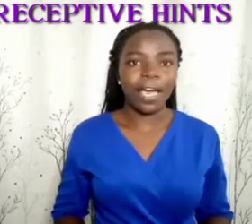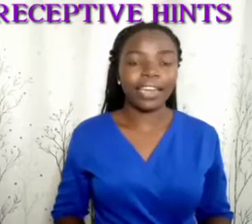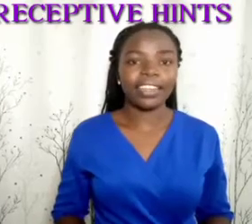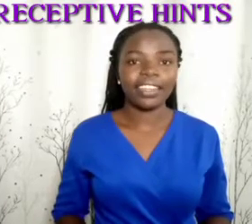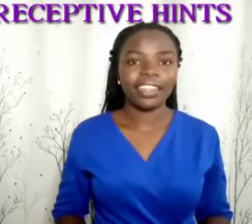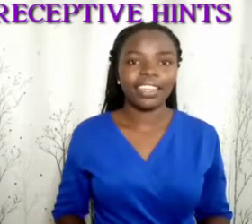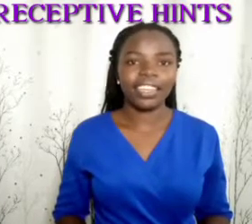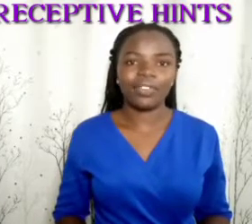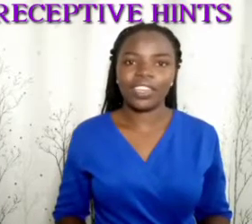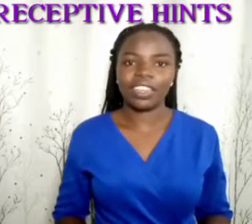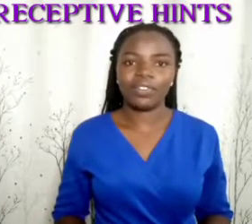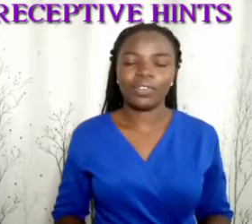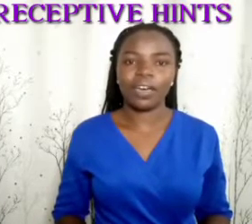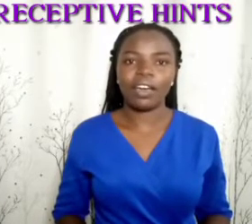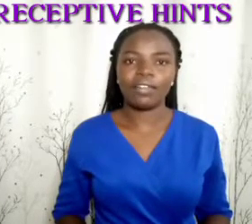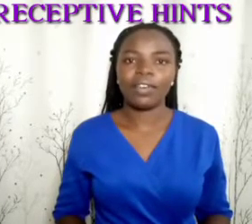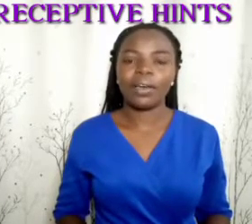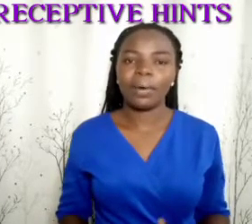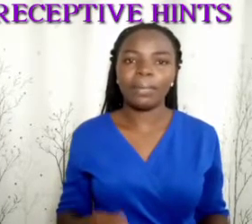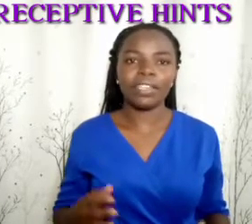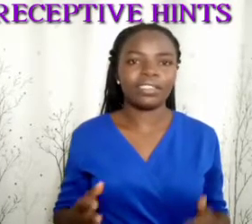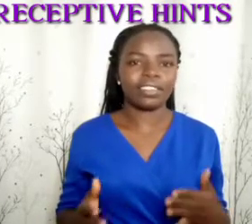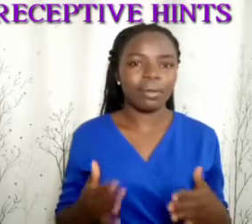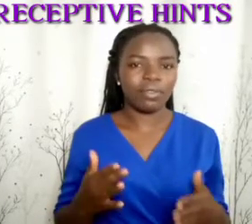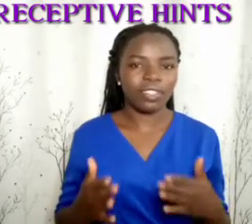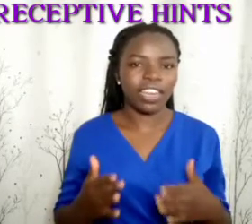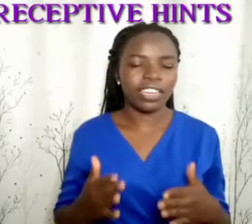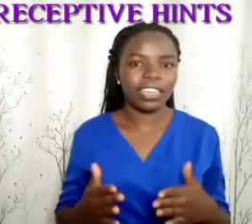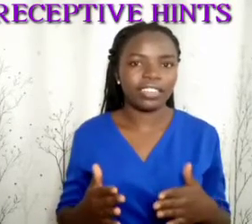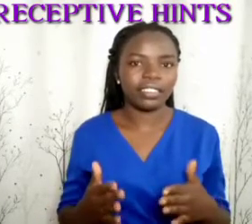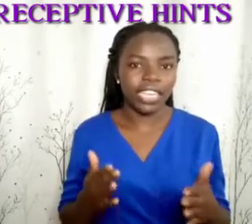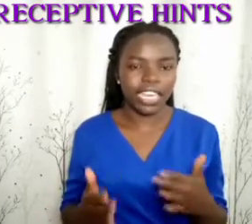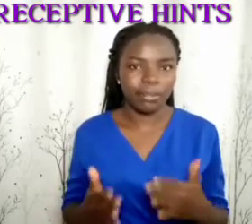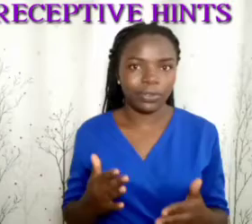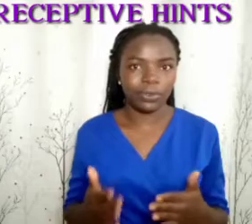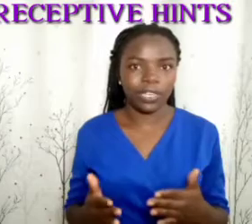word, even if you have missed some of the letters in between.